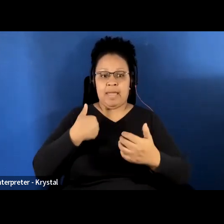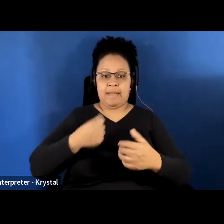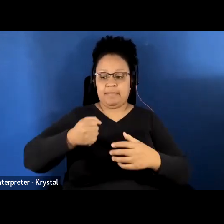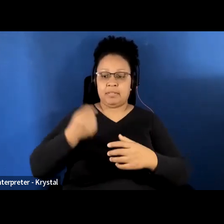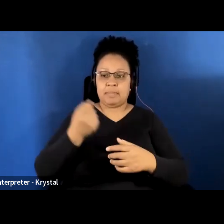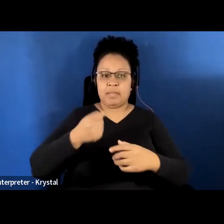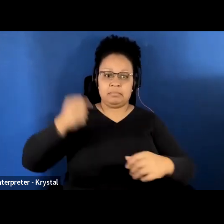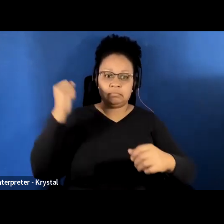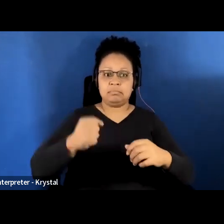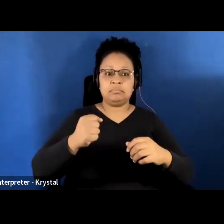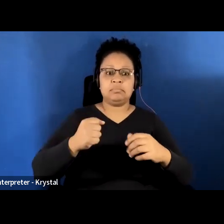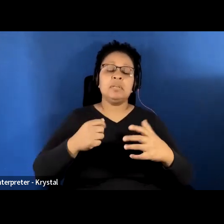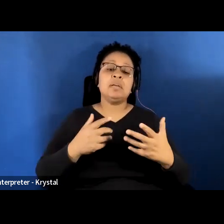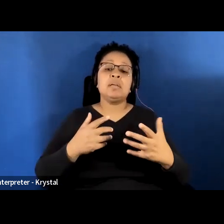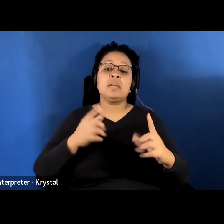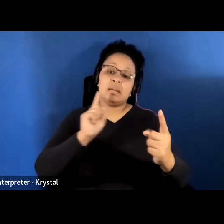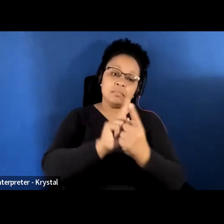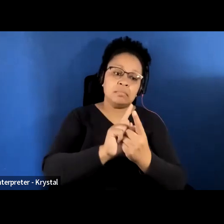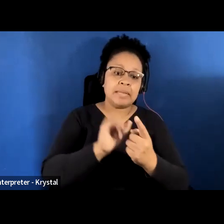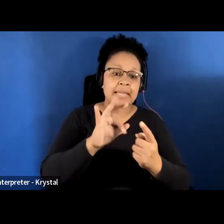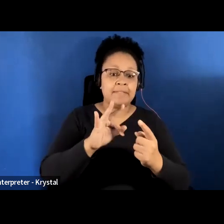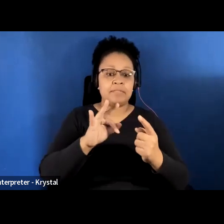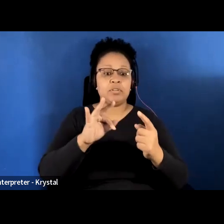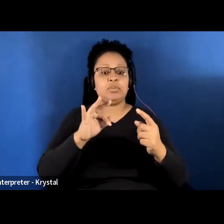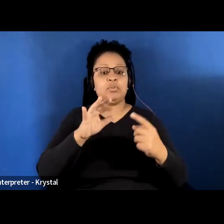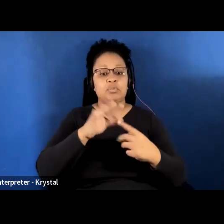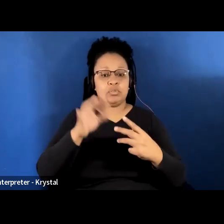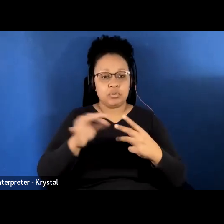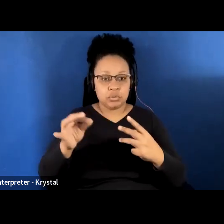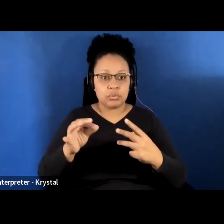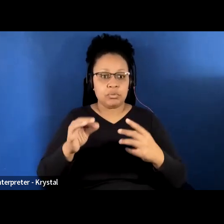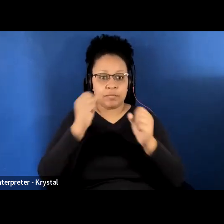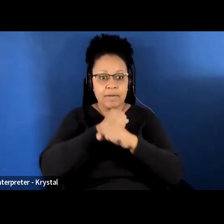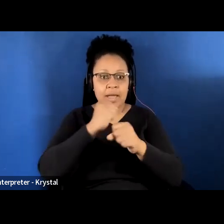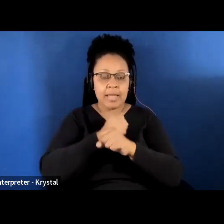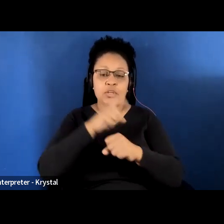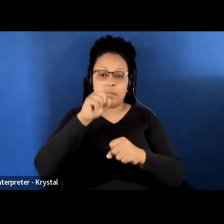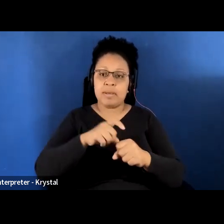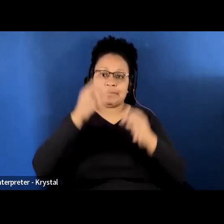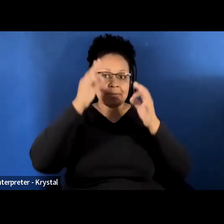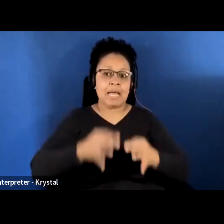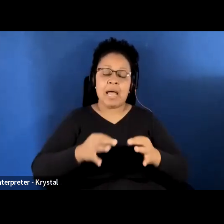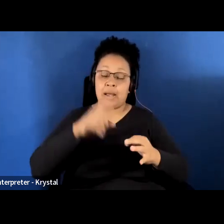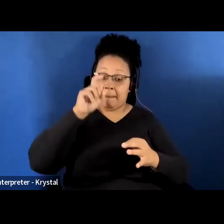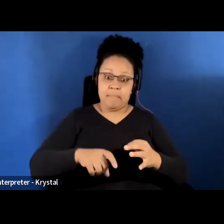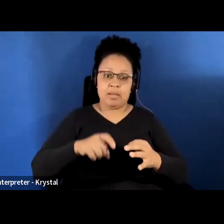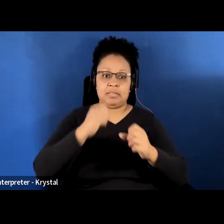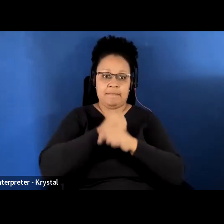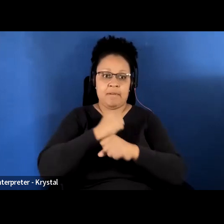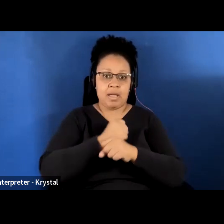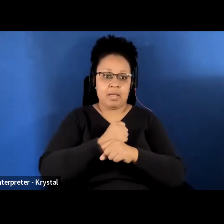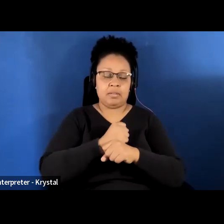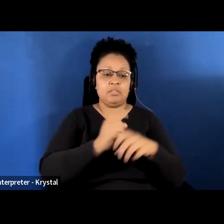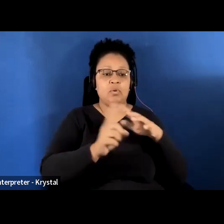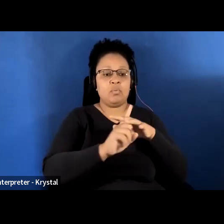with physical aggression. If you choose to fight, it's vital that you commit to this course of action. Your survival will be at stake.